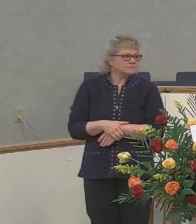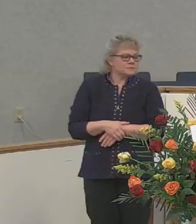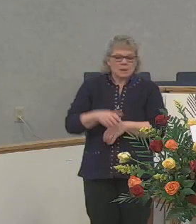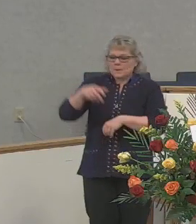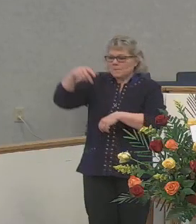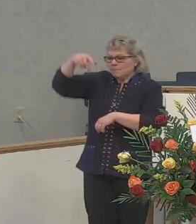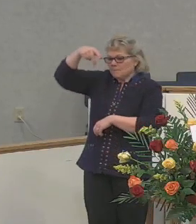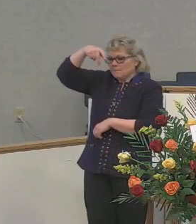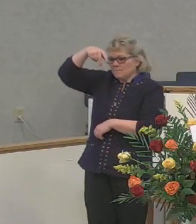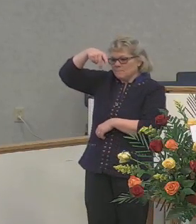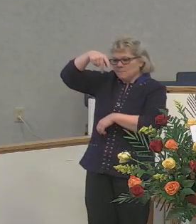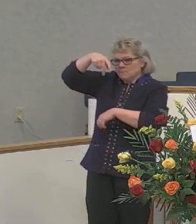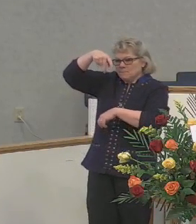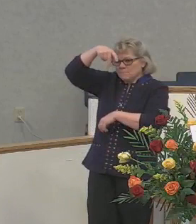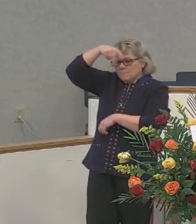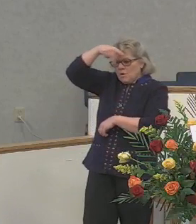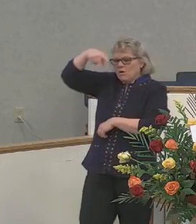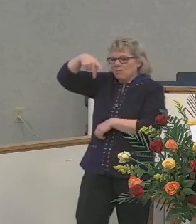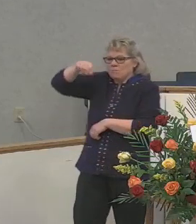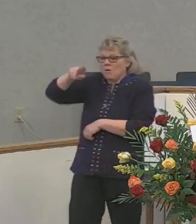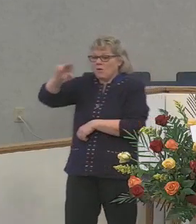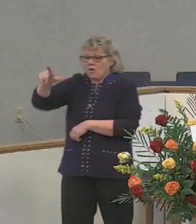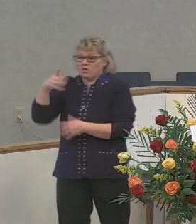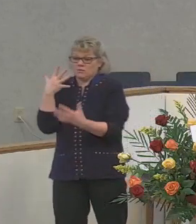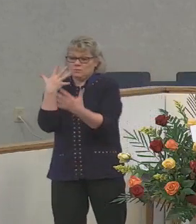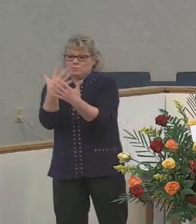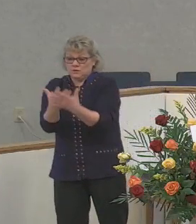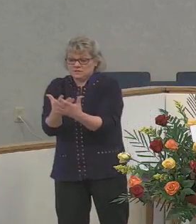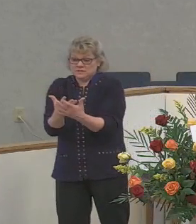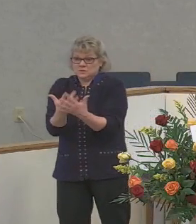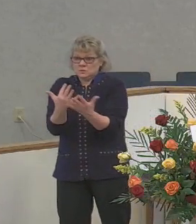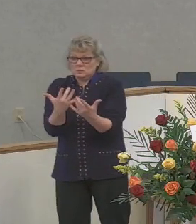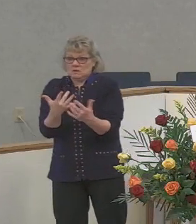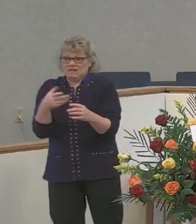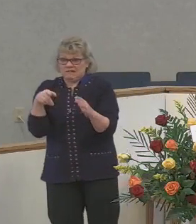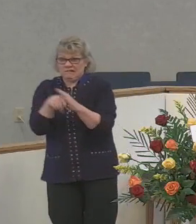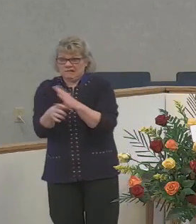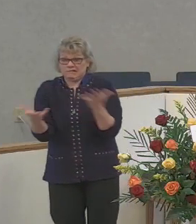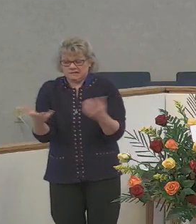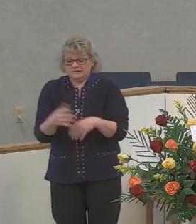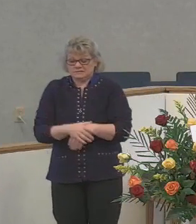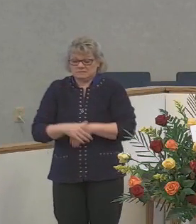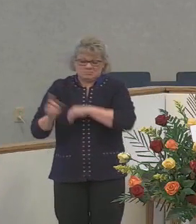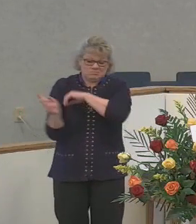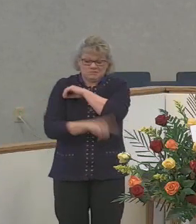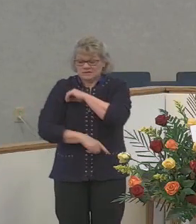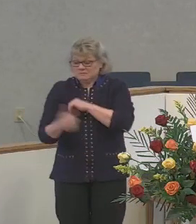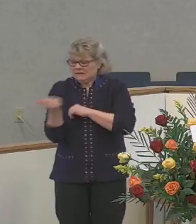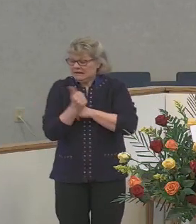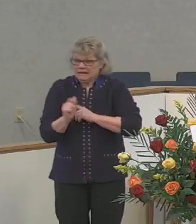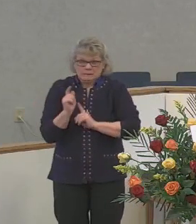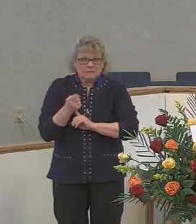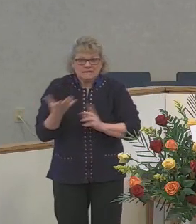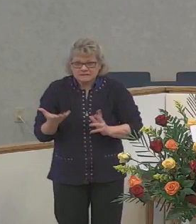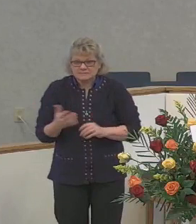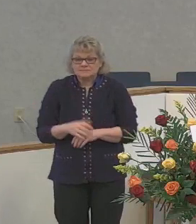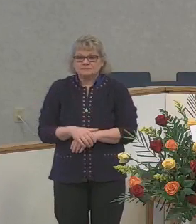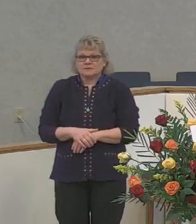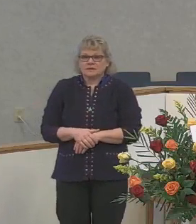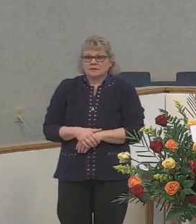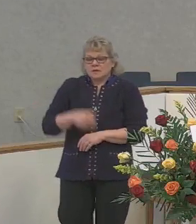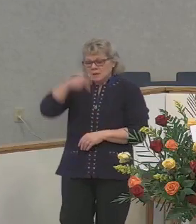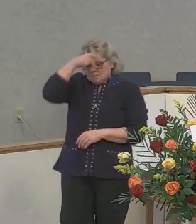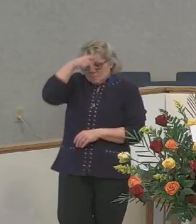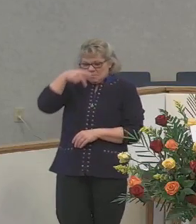Paul is in prison, and he is awaiting execution at any moment. And he says